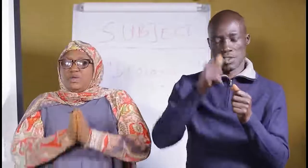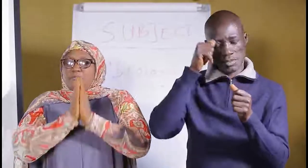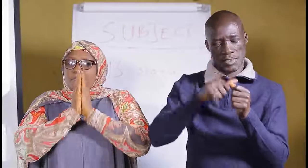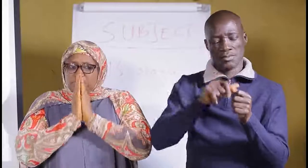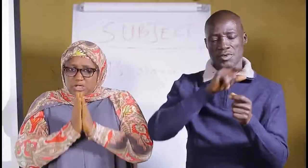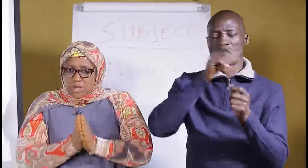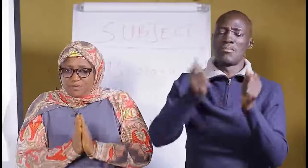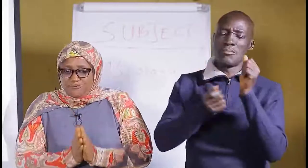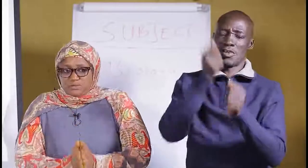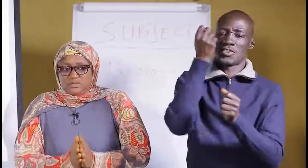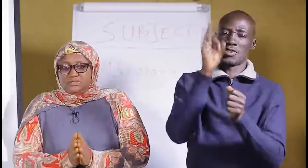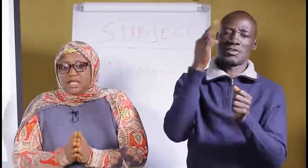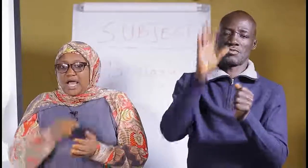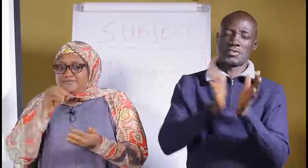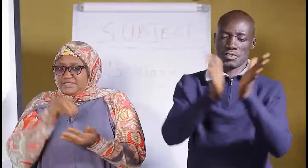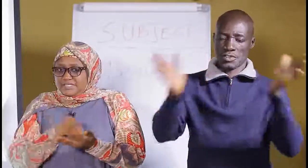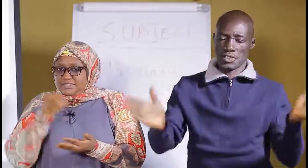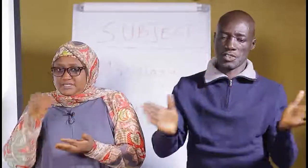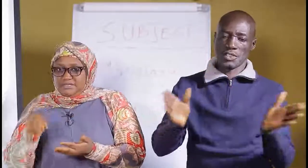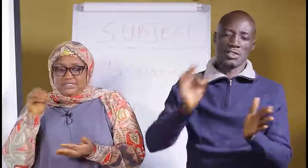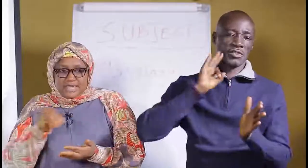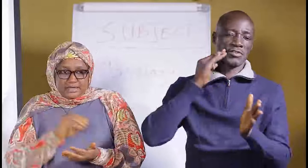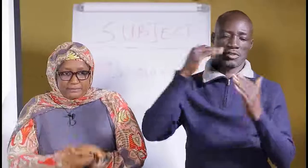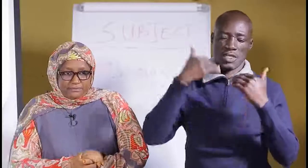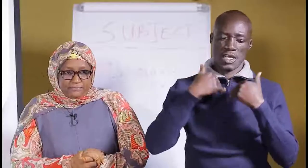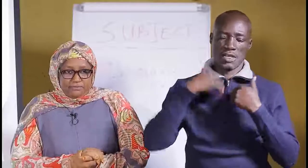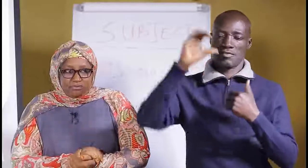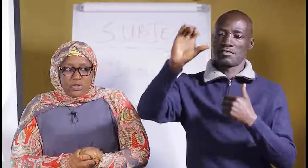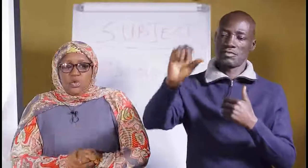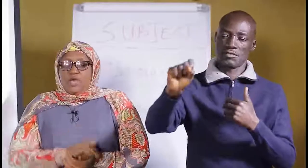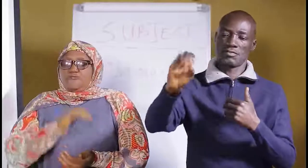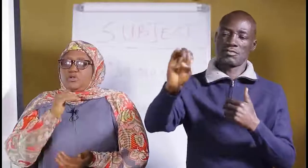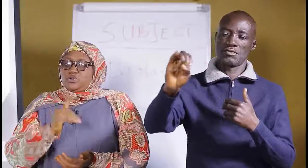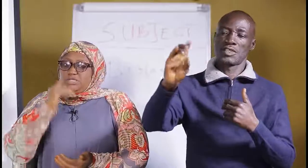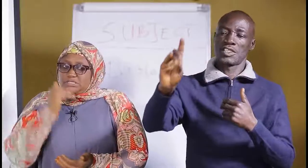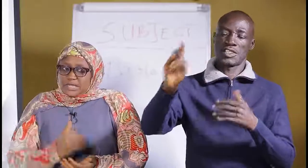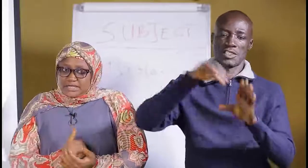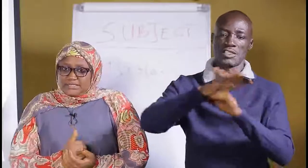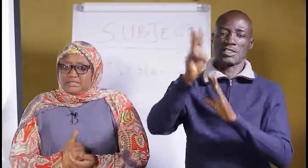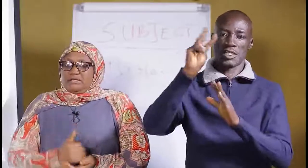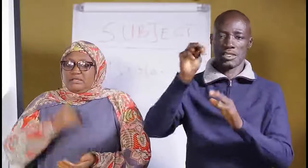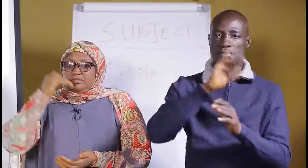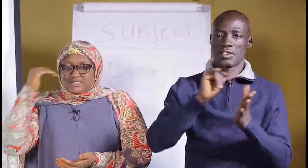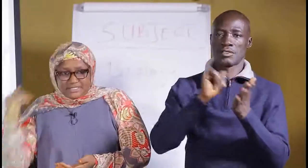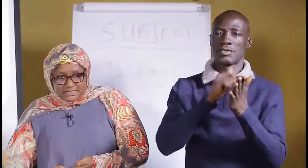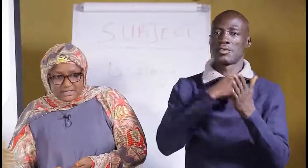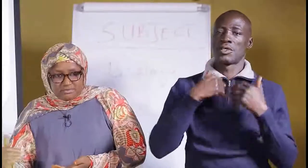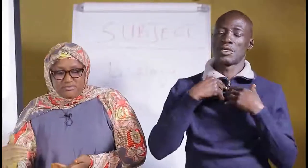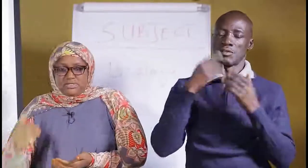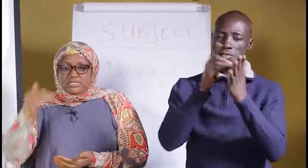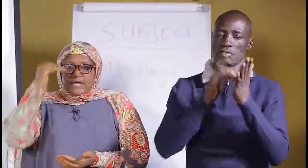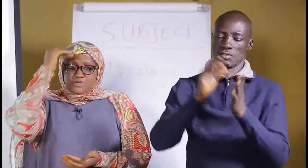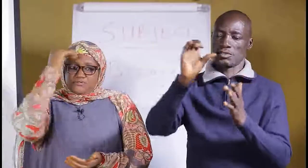but most common fruits have seeds inside them. We have also discussed